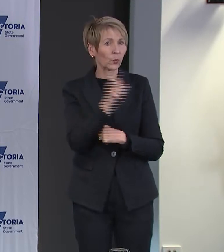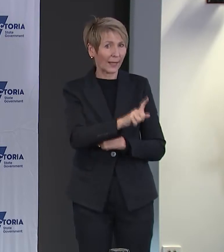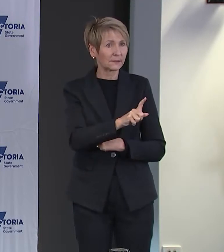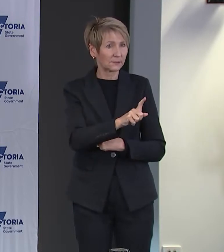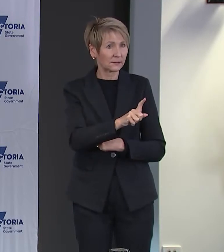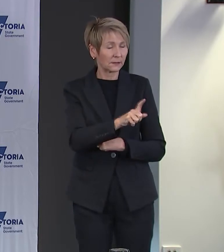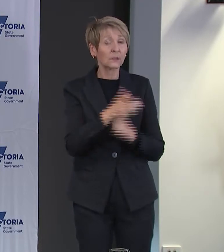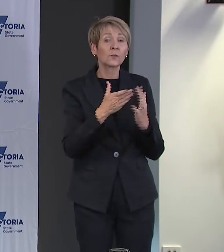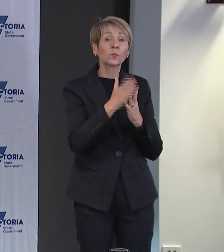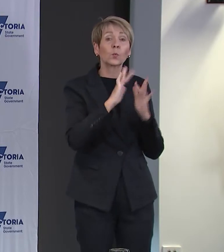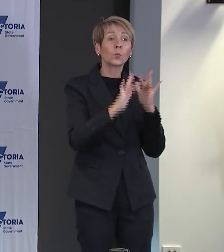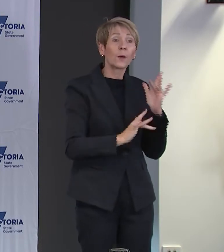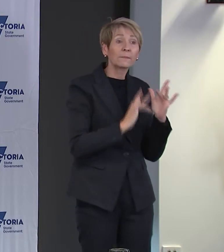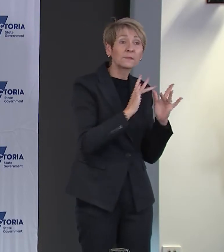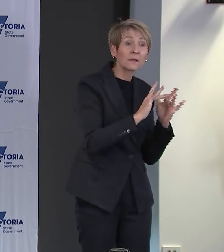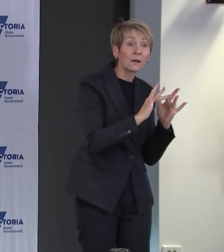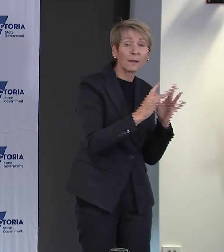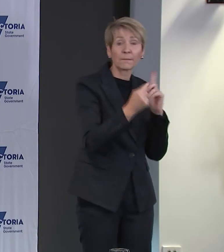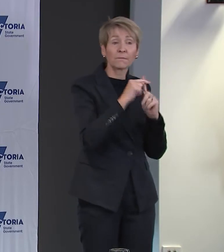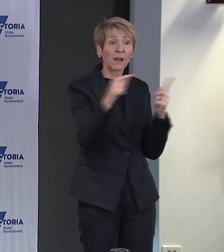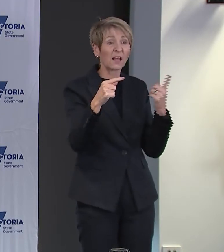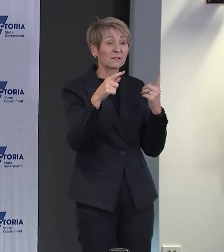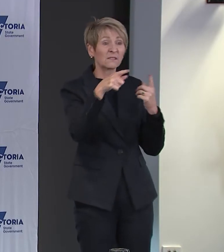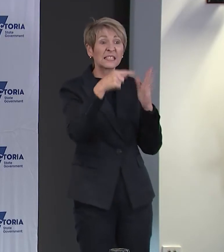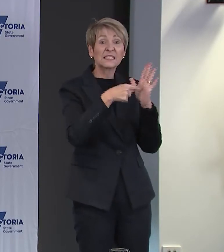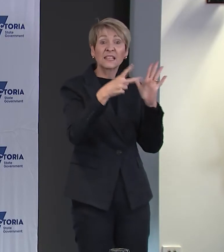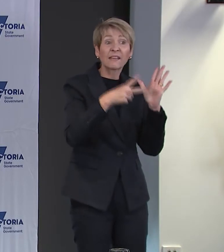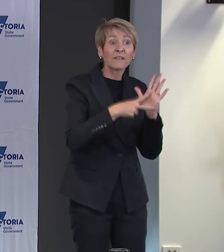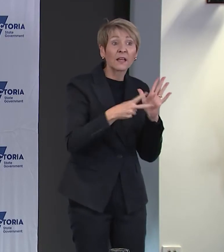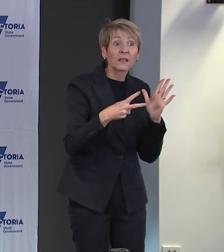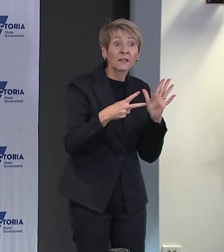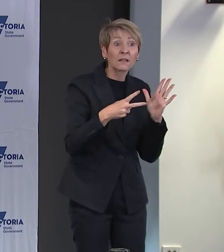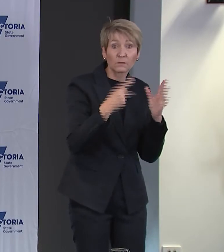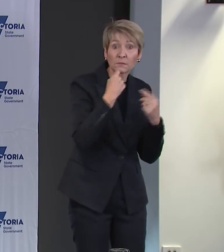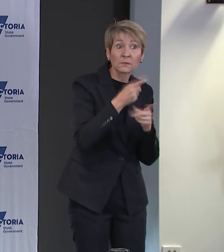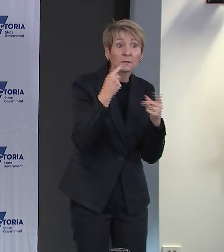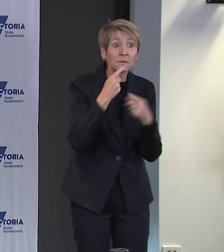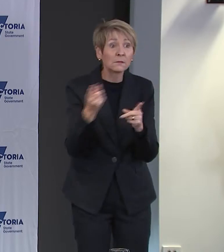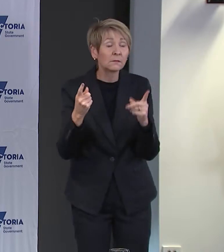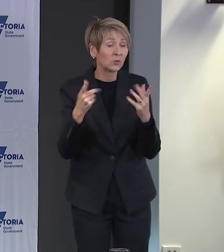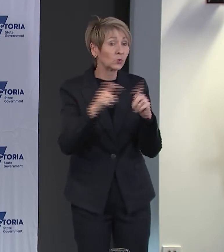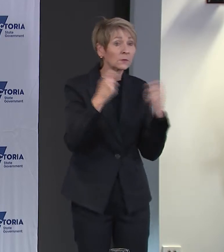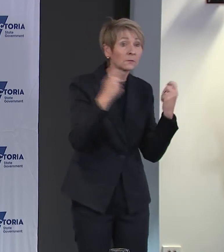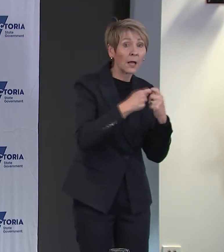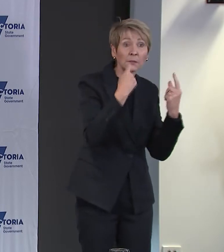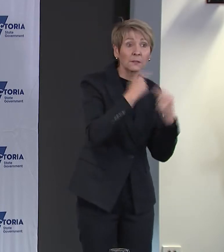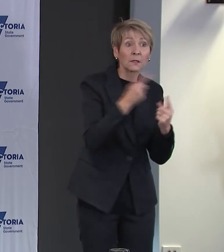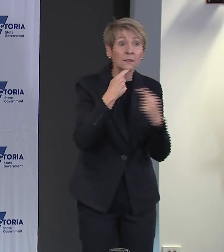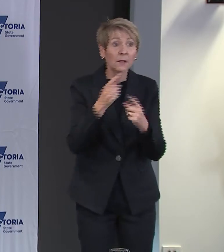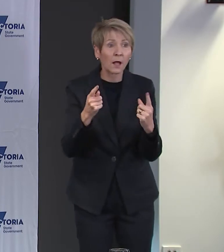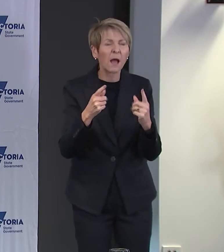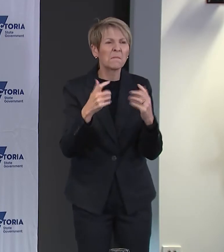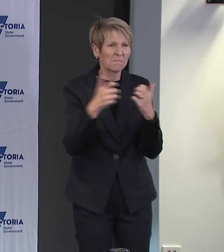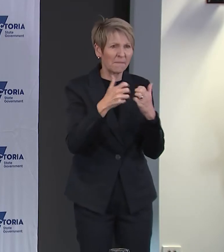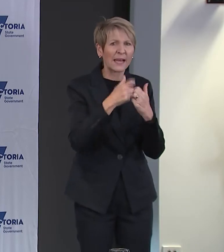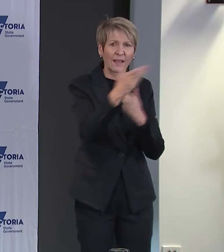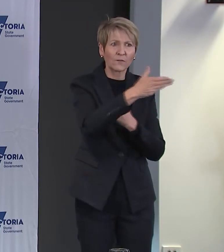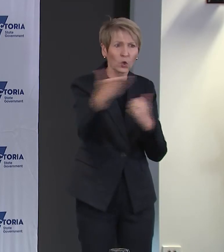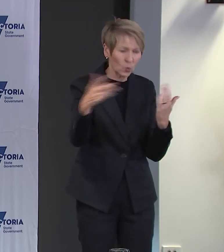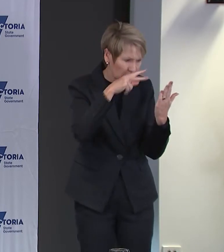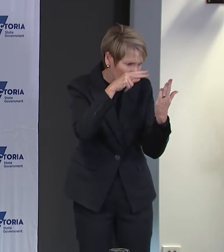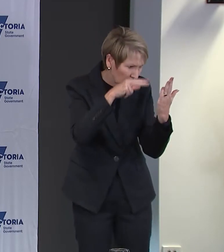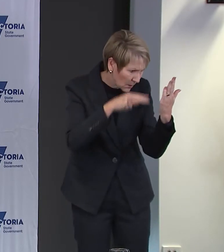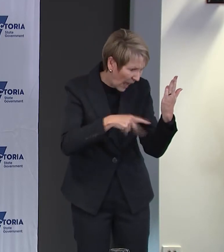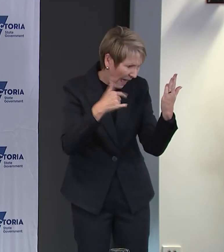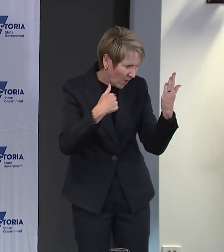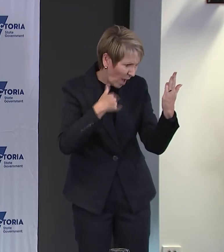through our websites and the media websites, we see people coming forward. So usually we see 24, 48 hours, a good response in terms of people coming forward. The